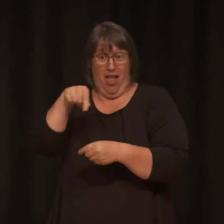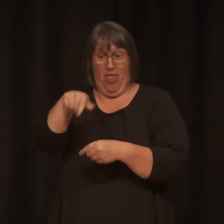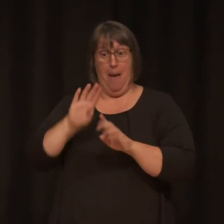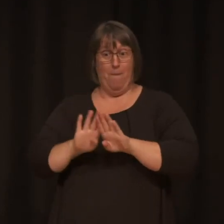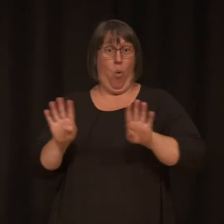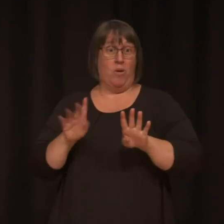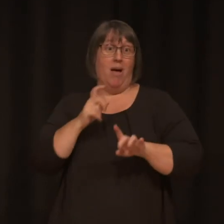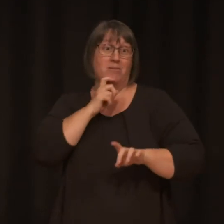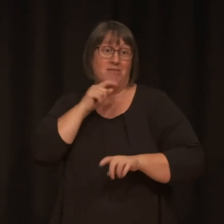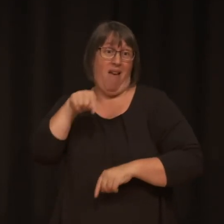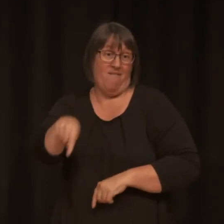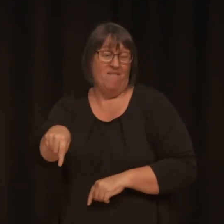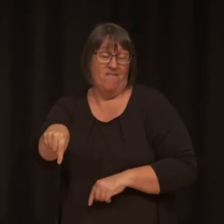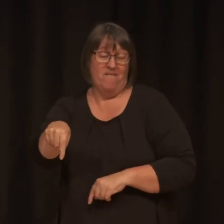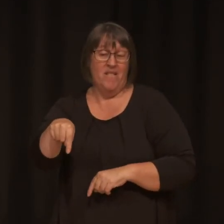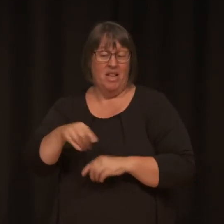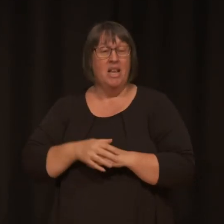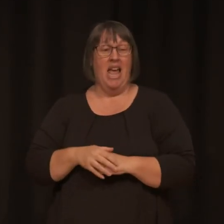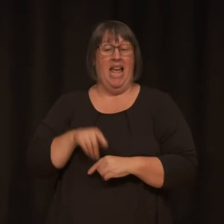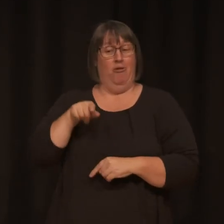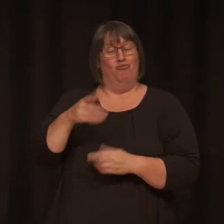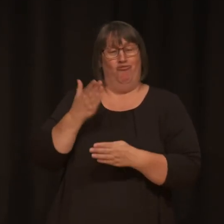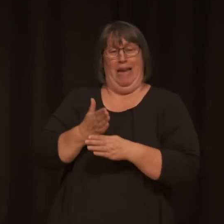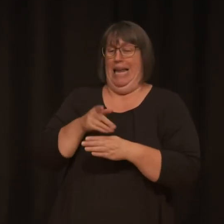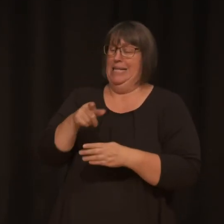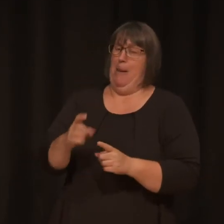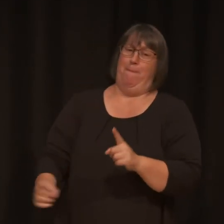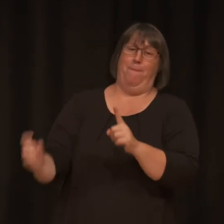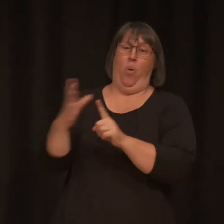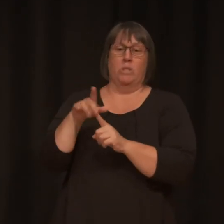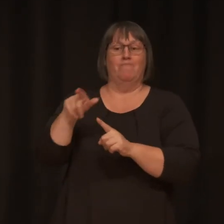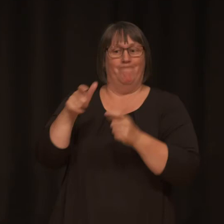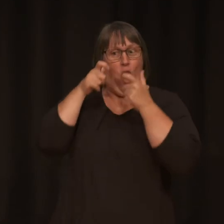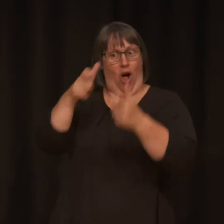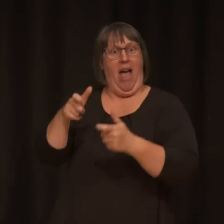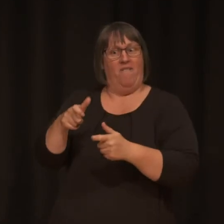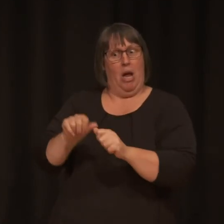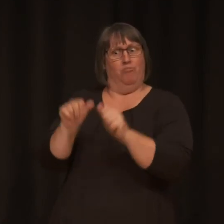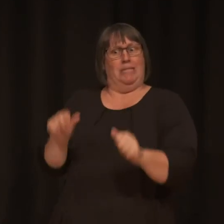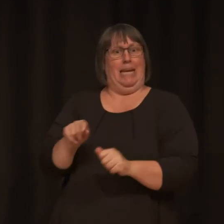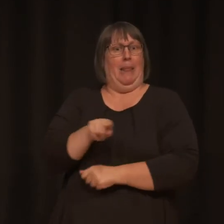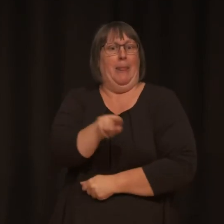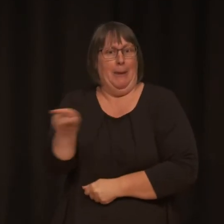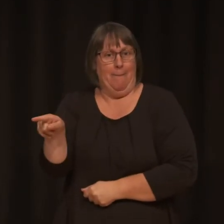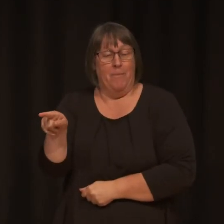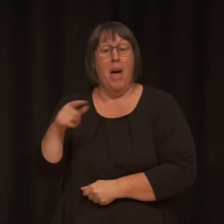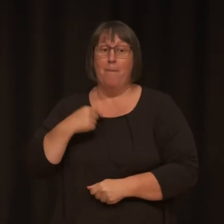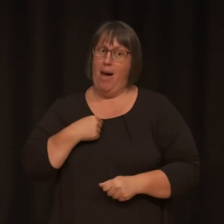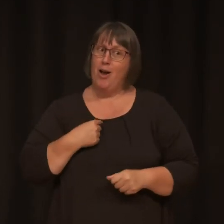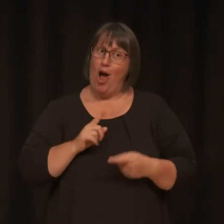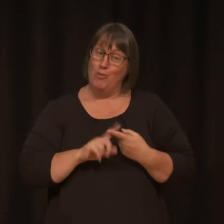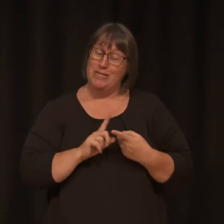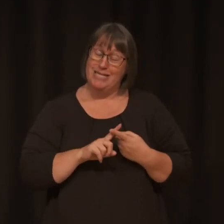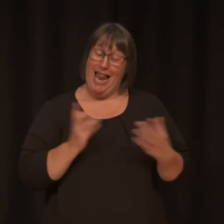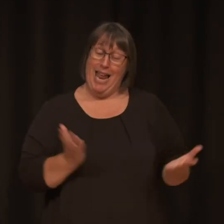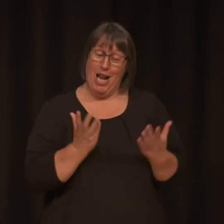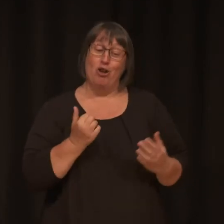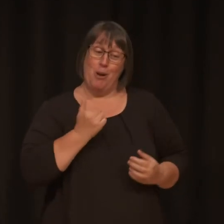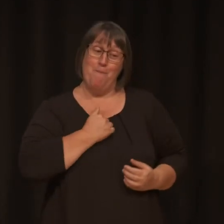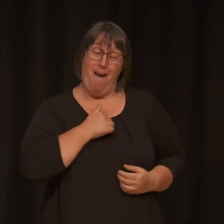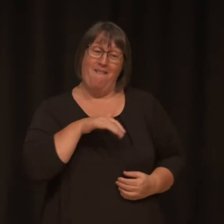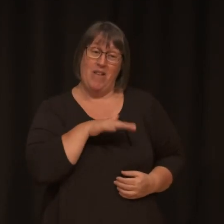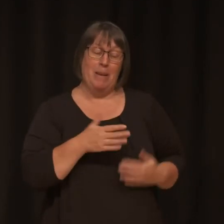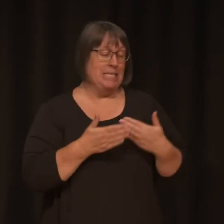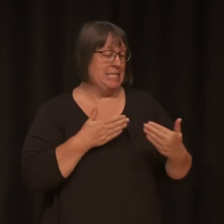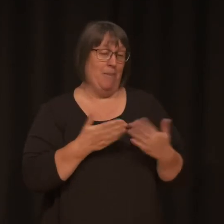one of the people that really needs to be looked after. But I'll be encouraging all of my family members to be vaccinated regardless of